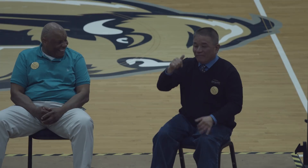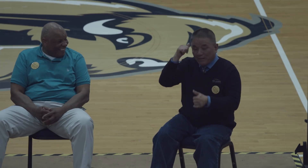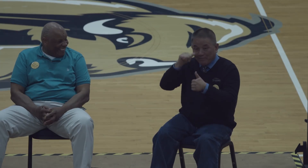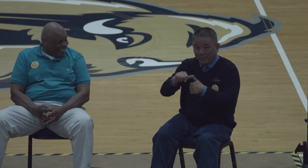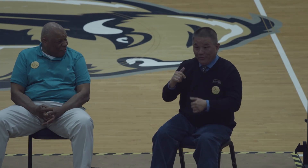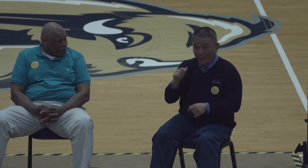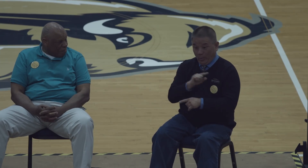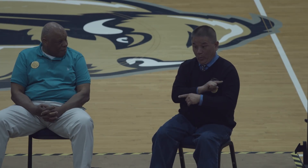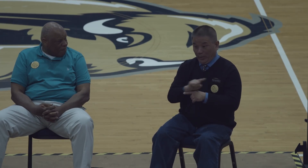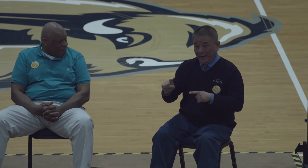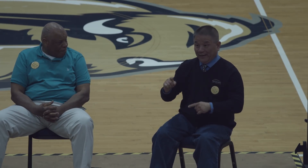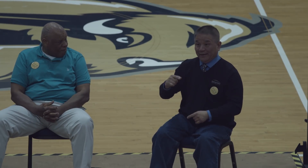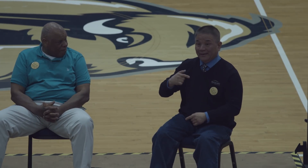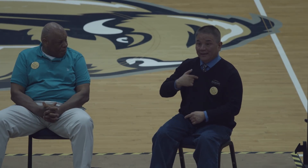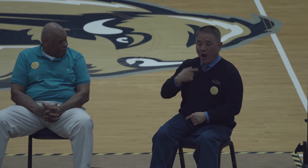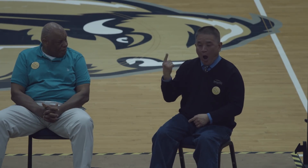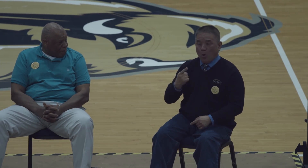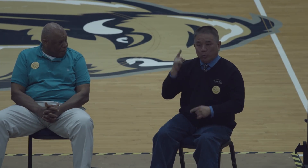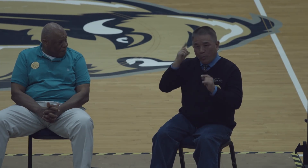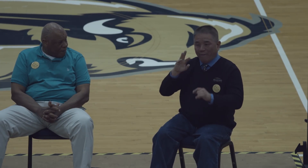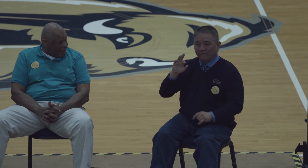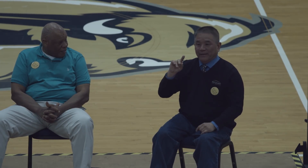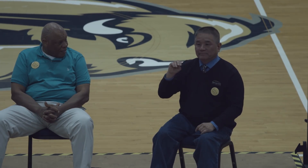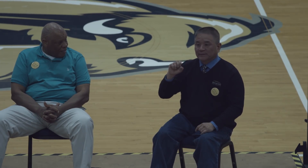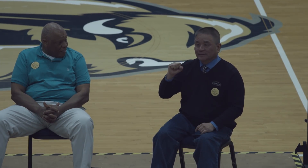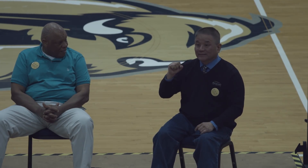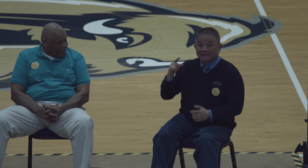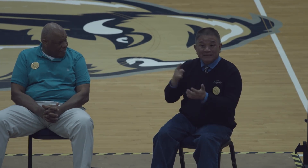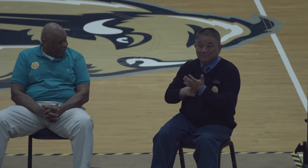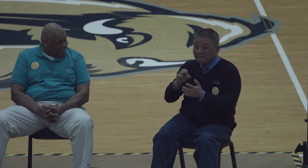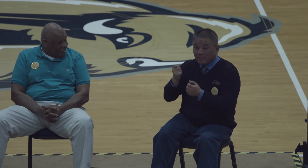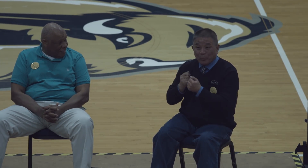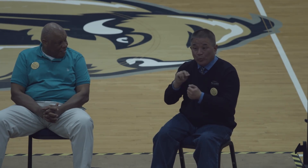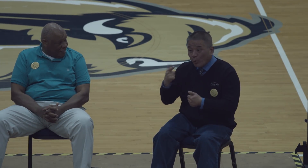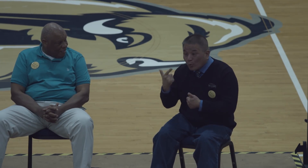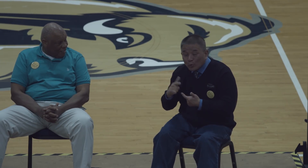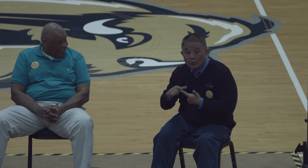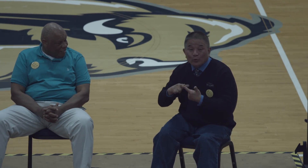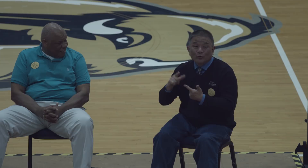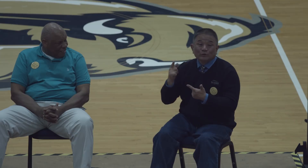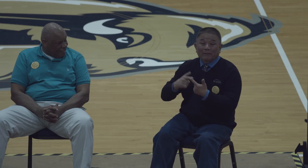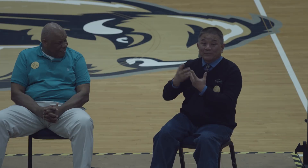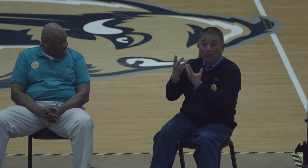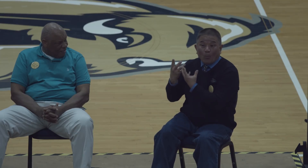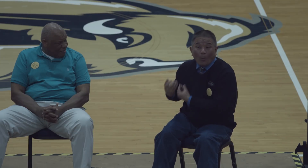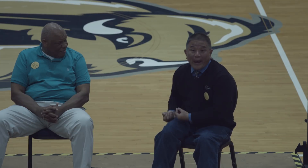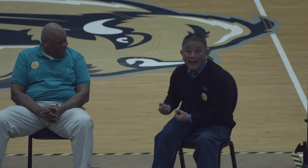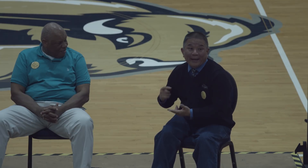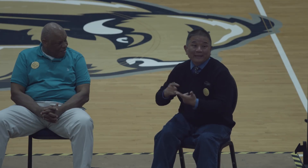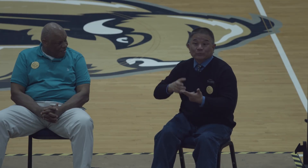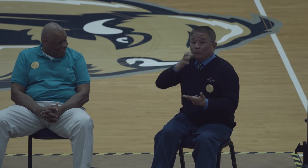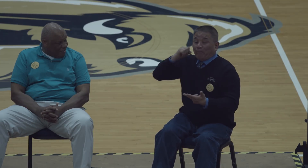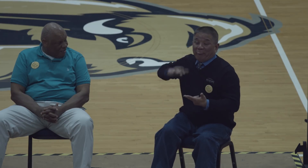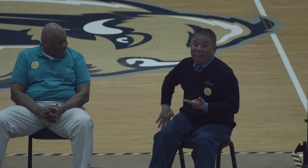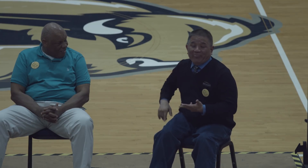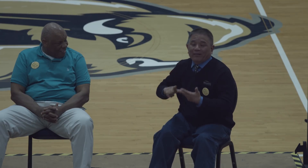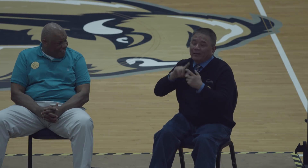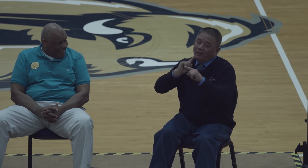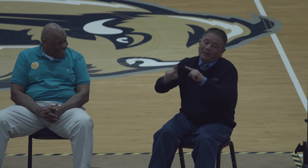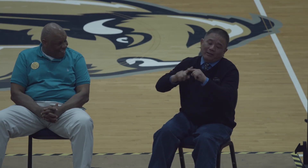at the moment of the announcement. But throughout that week, I was so worried about film. What happened? What to do if it got wet,